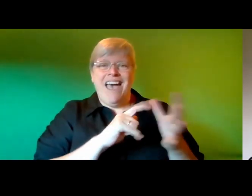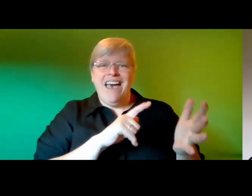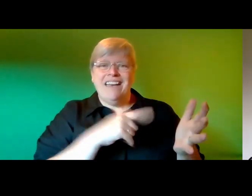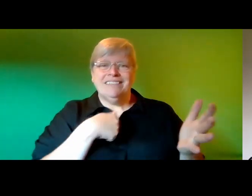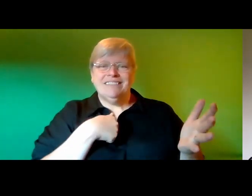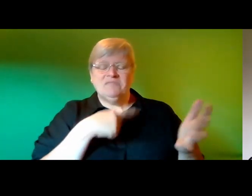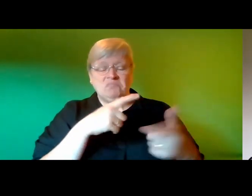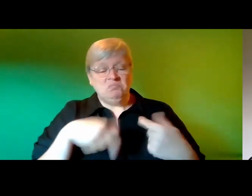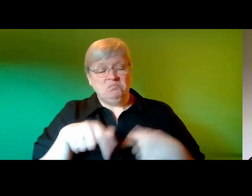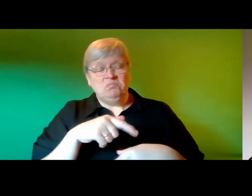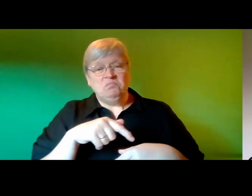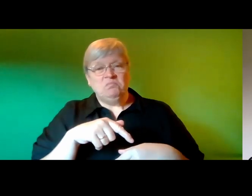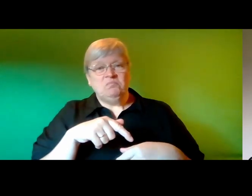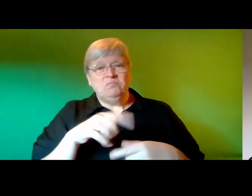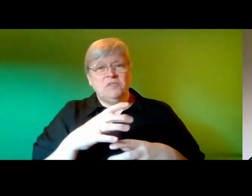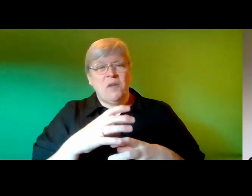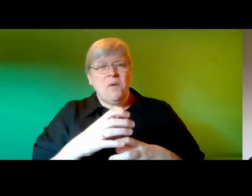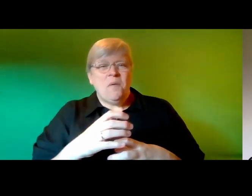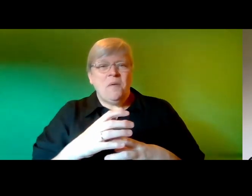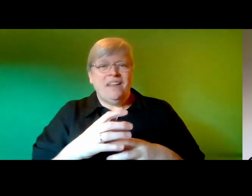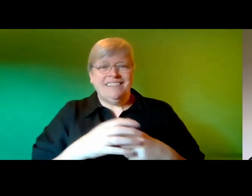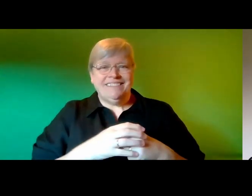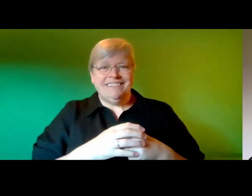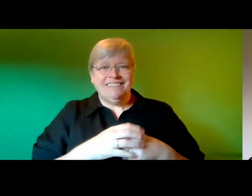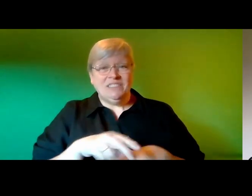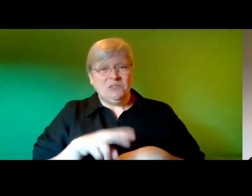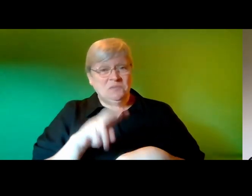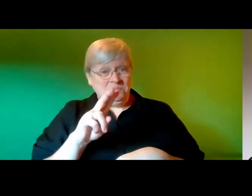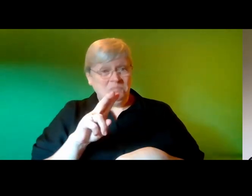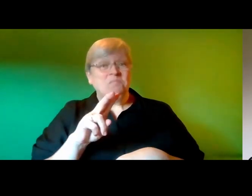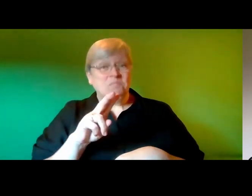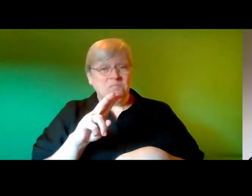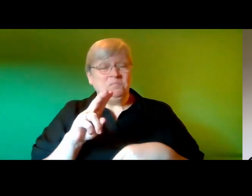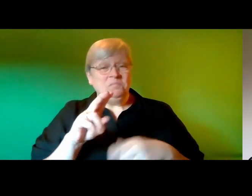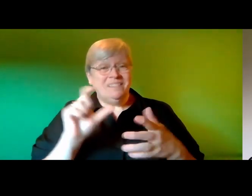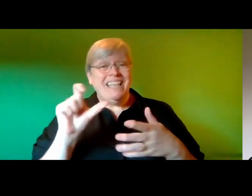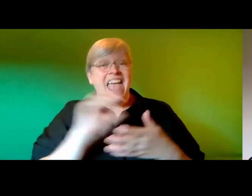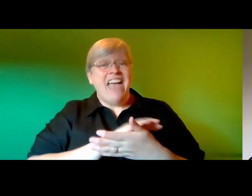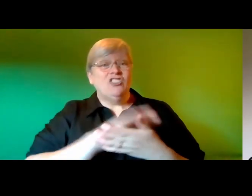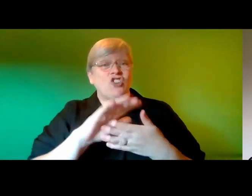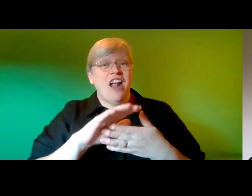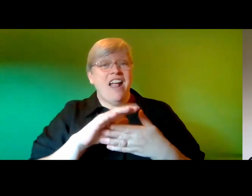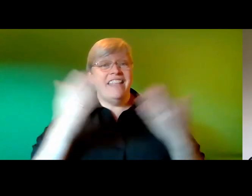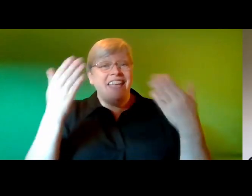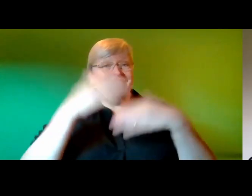his hand and gently squeezes it he looks up at charlie's dark eyes you like it spicy